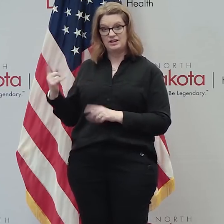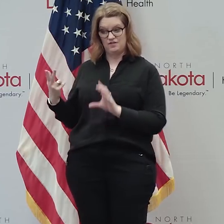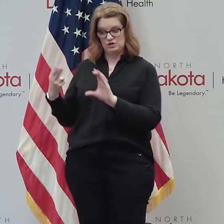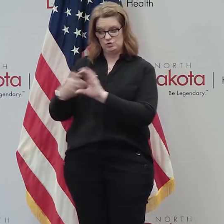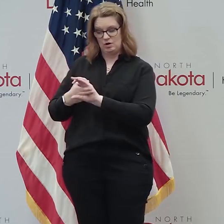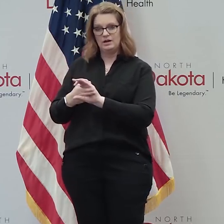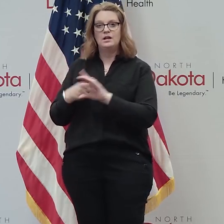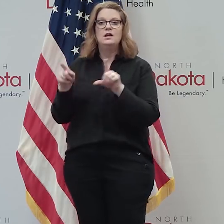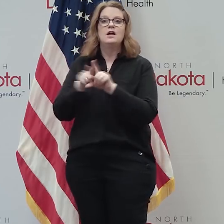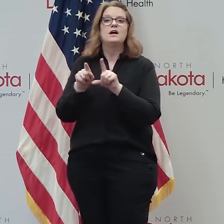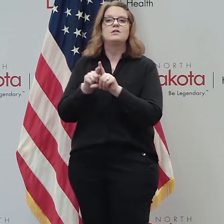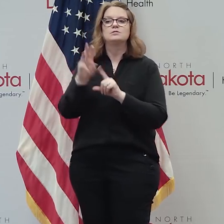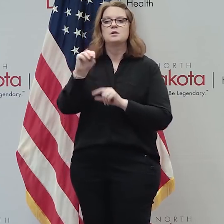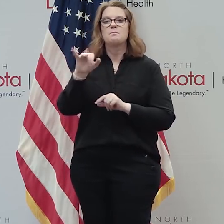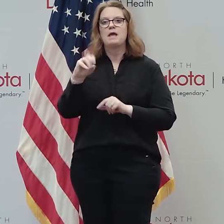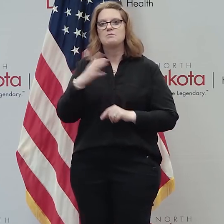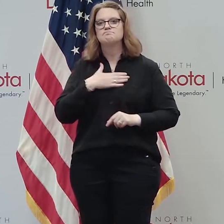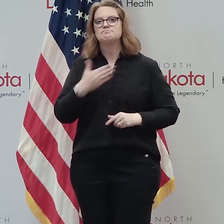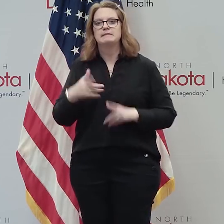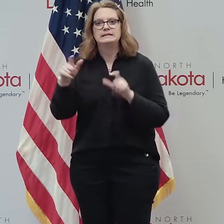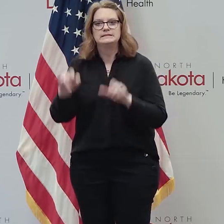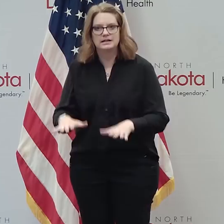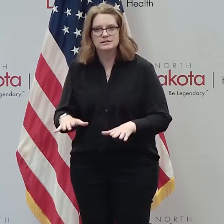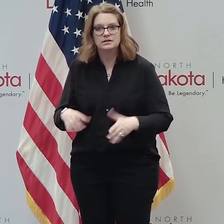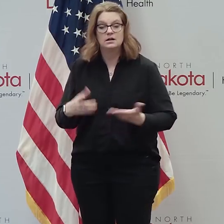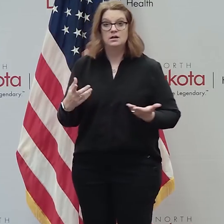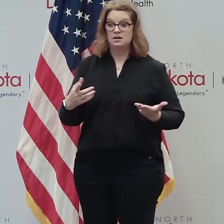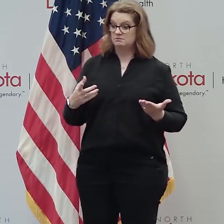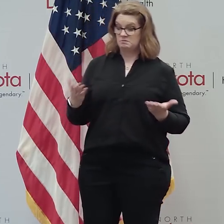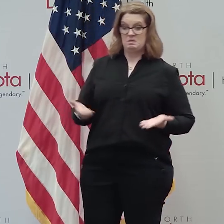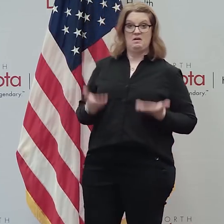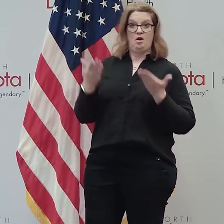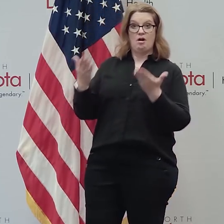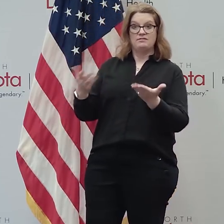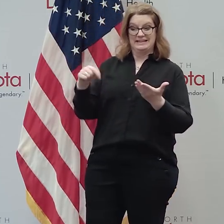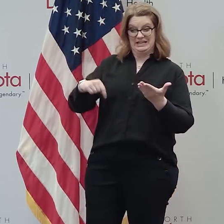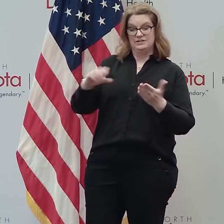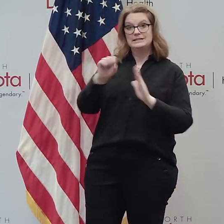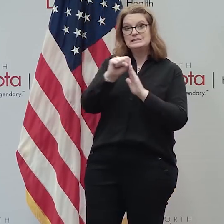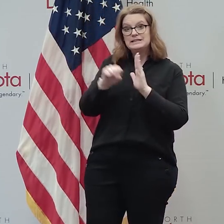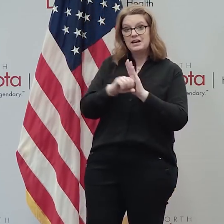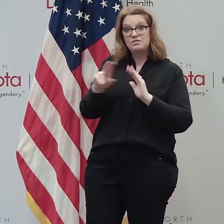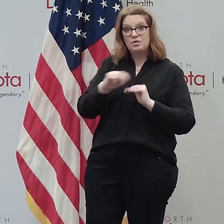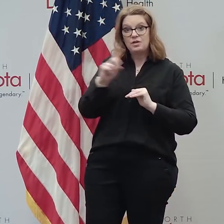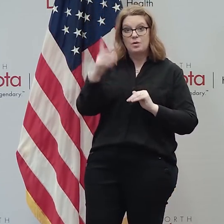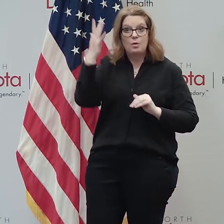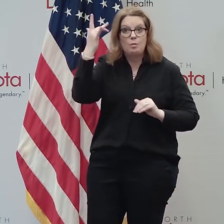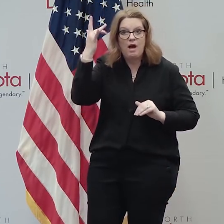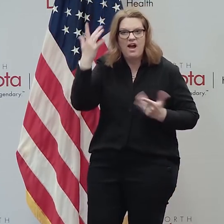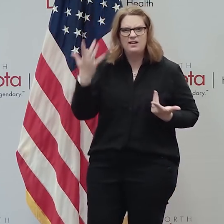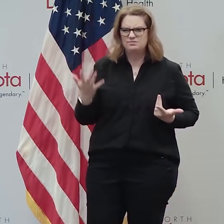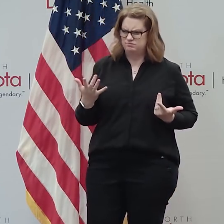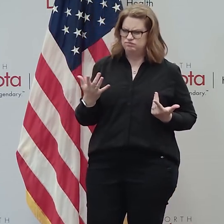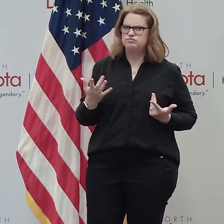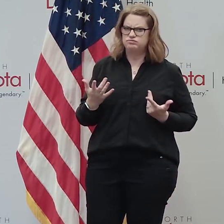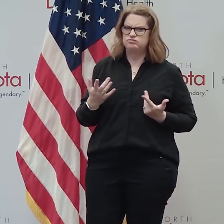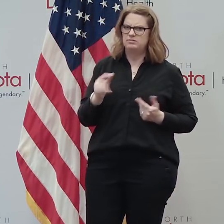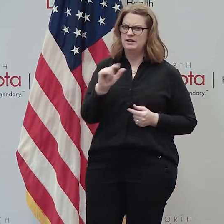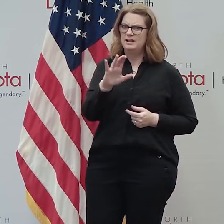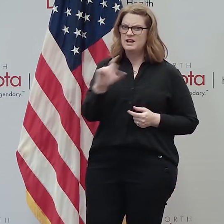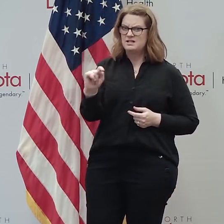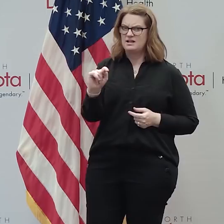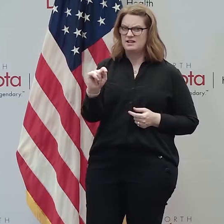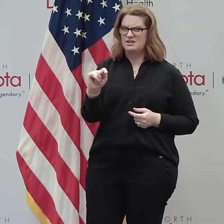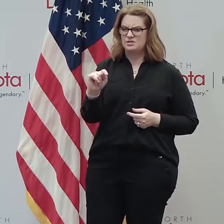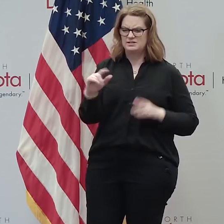up on the testing. And again, we've offered the state of North Dakota, because we've got some contact tracing capability, that